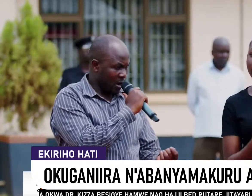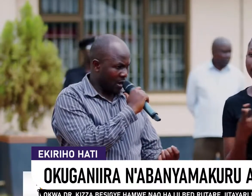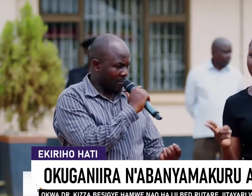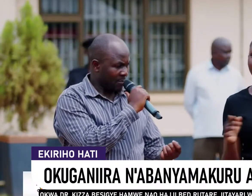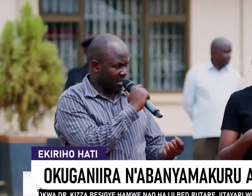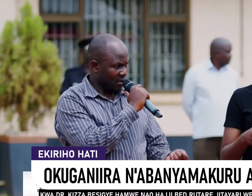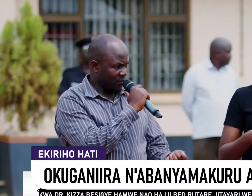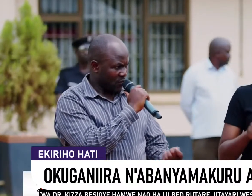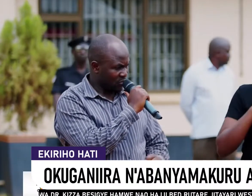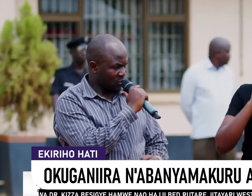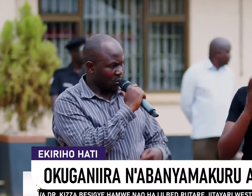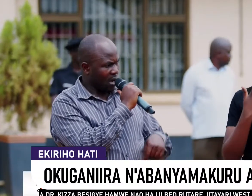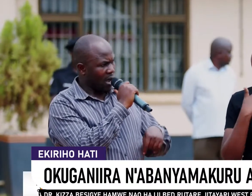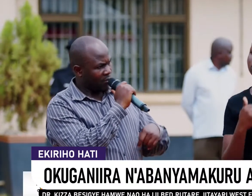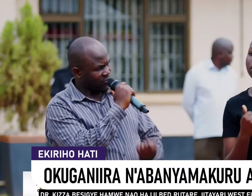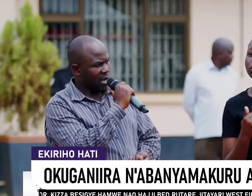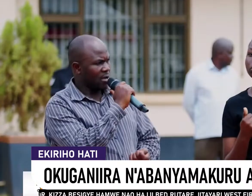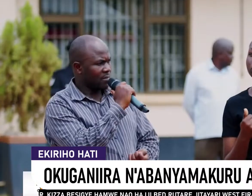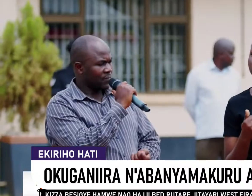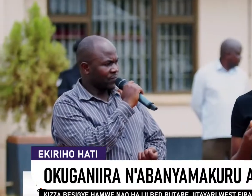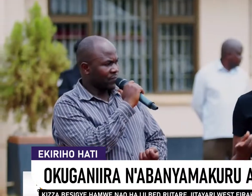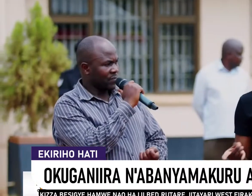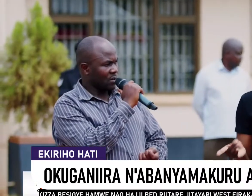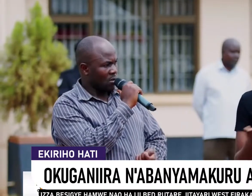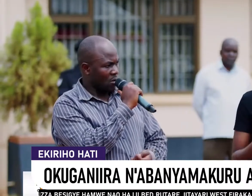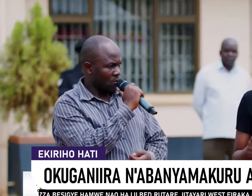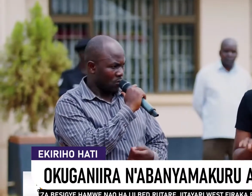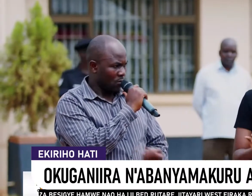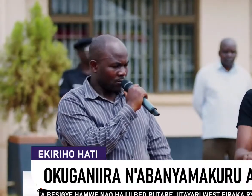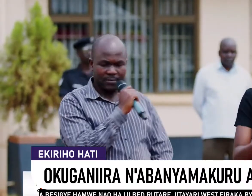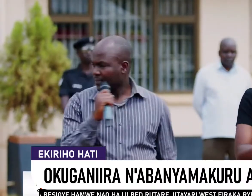During picking of forms or after?